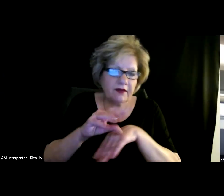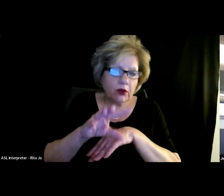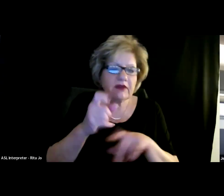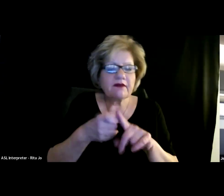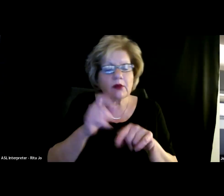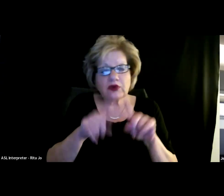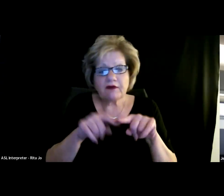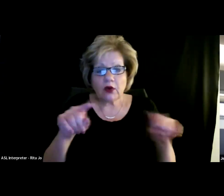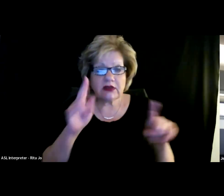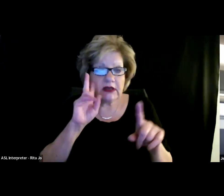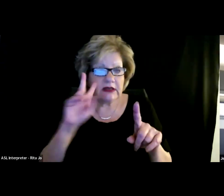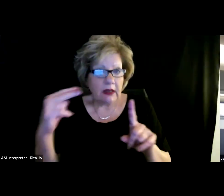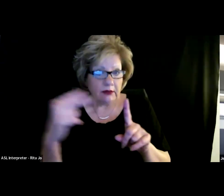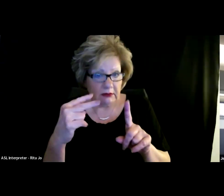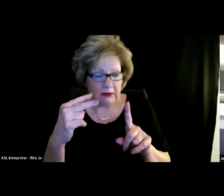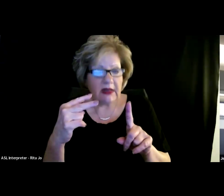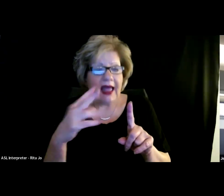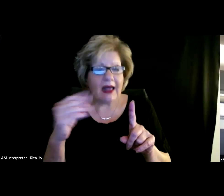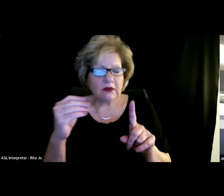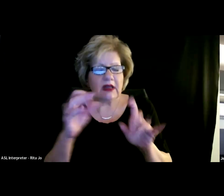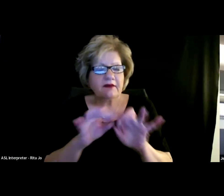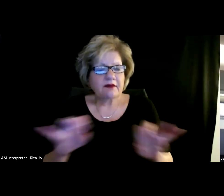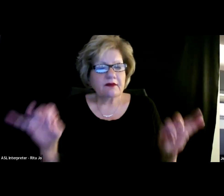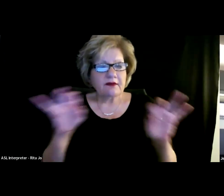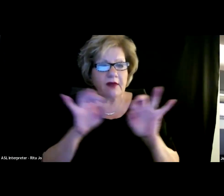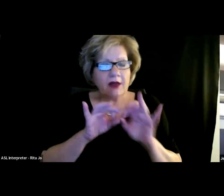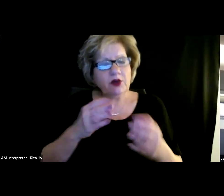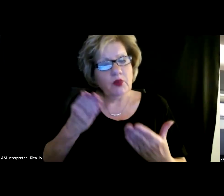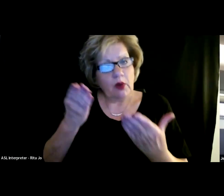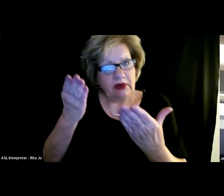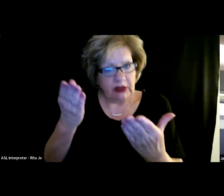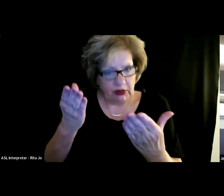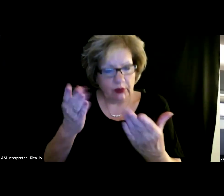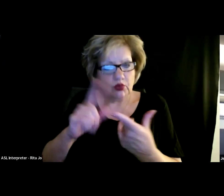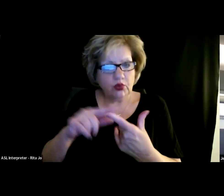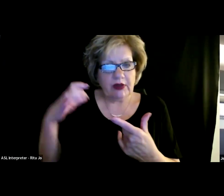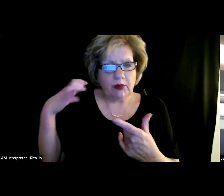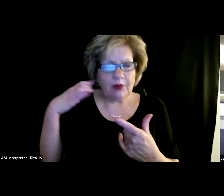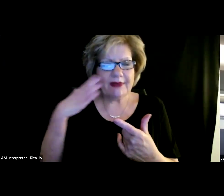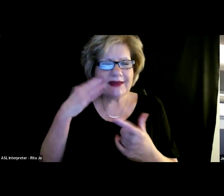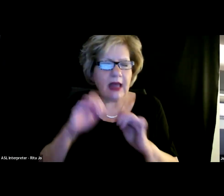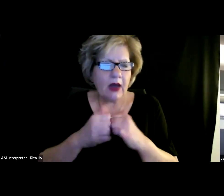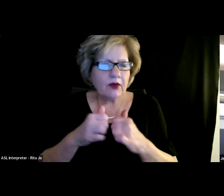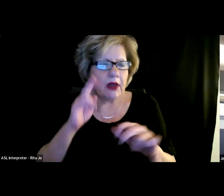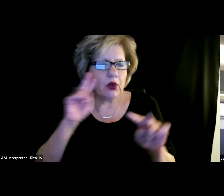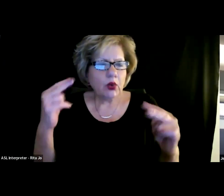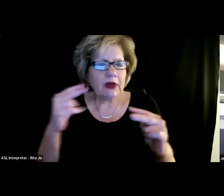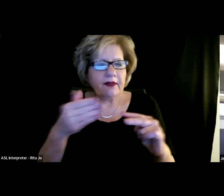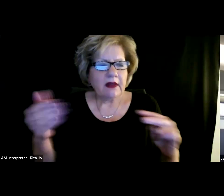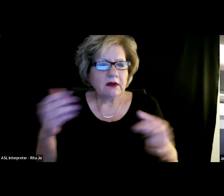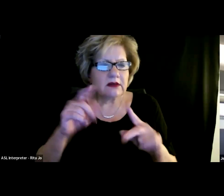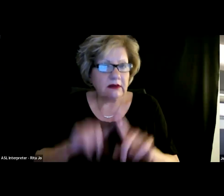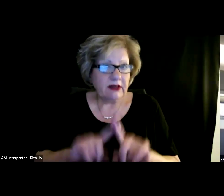standpoint that can be a value proposition to the employer, not only because of how they look at things differently, but helping to also